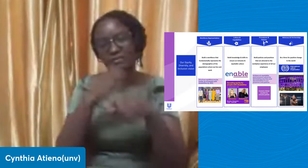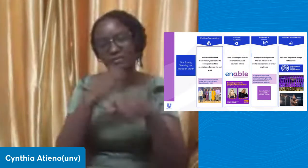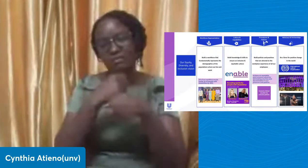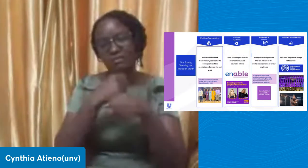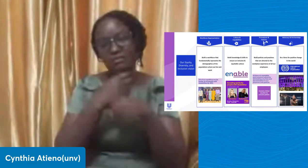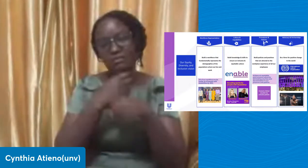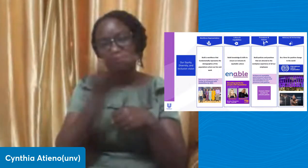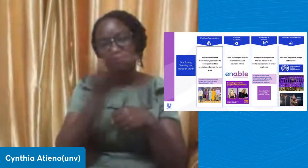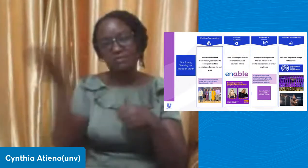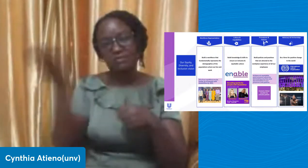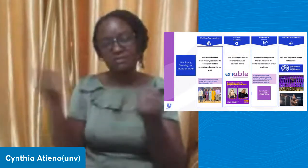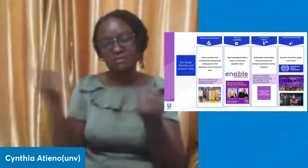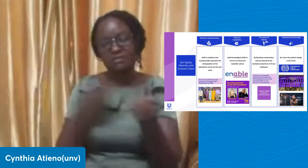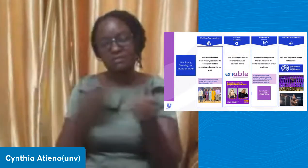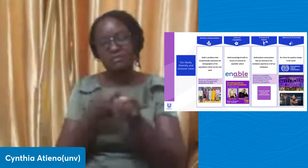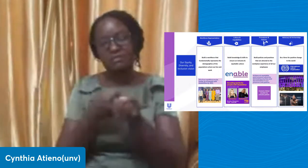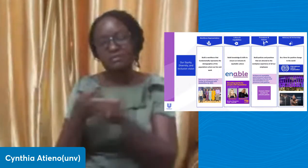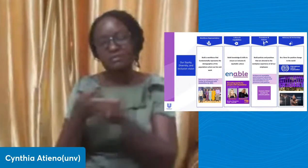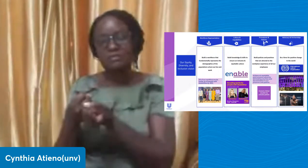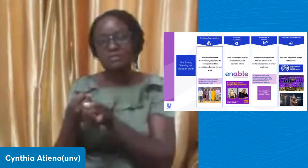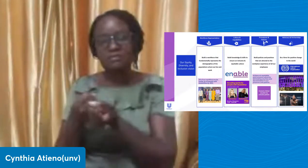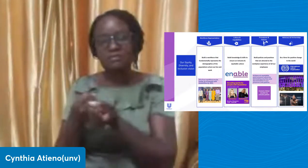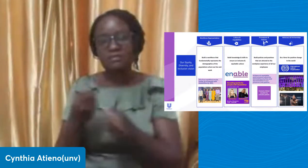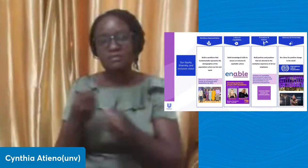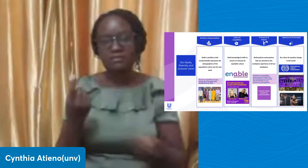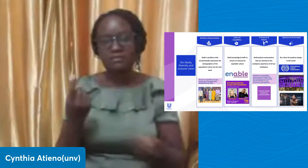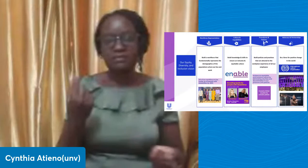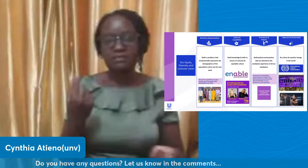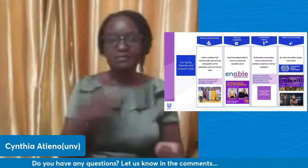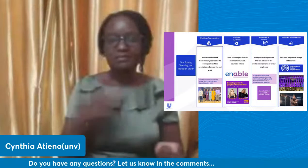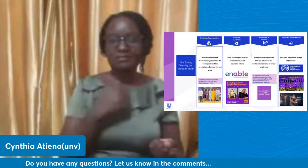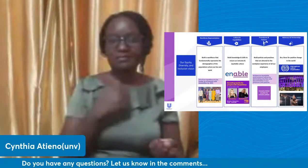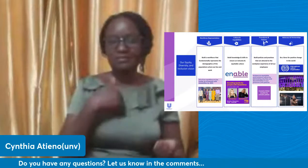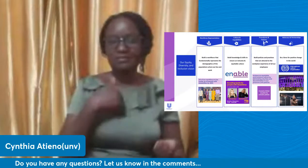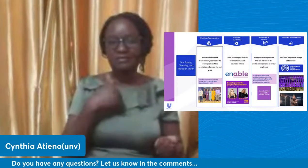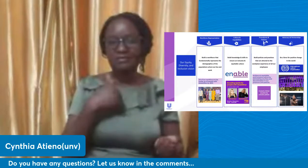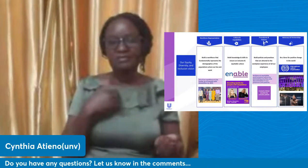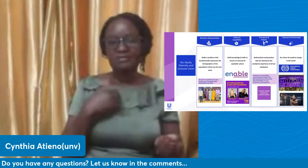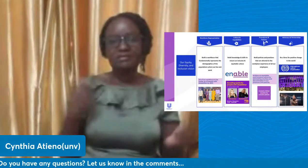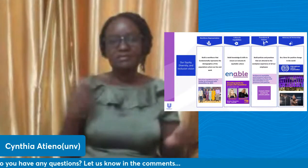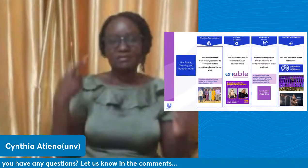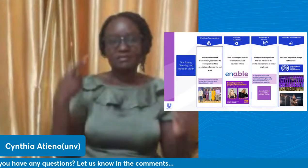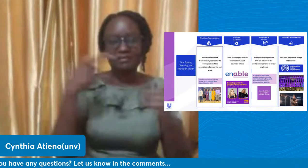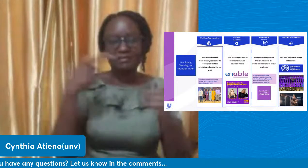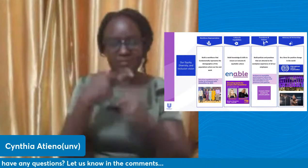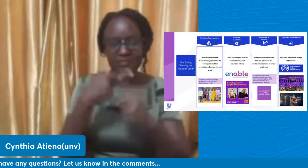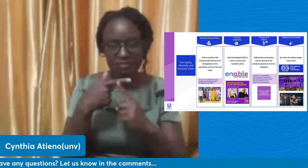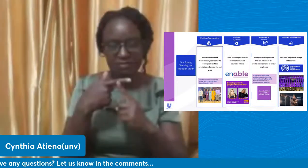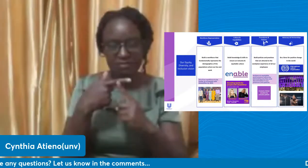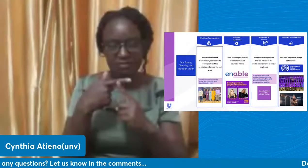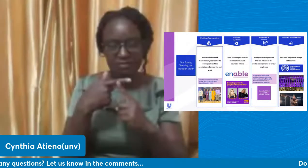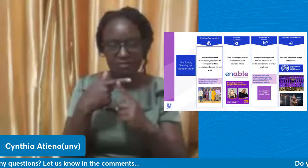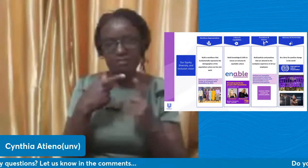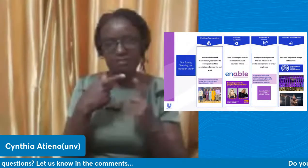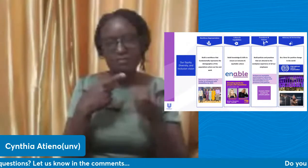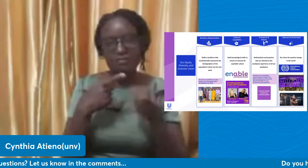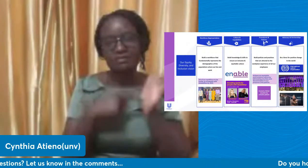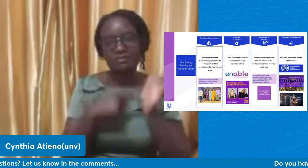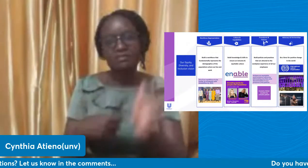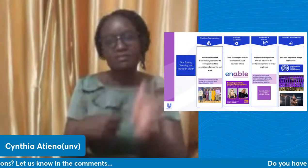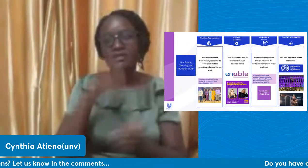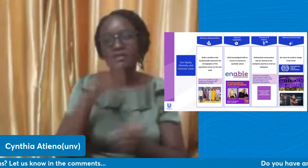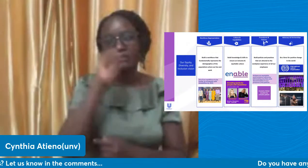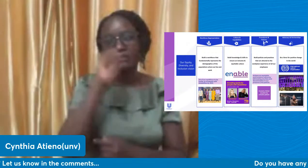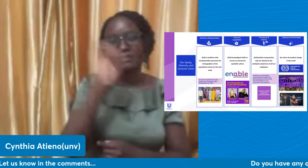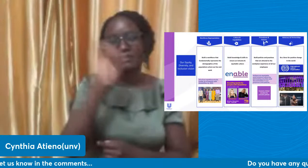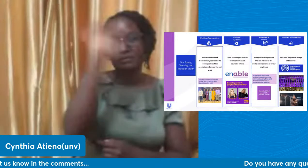serve. So we have a specific target, which is aimed at 5% of the workforce to be